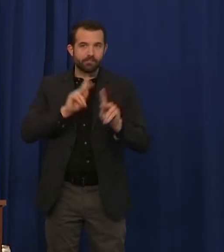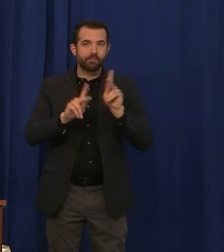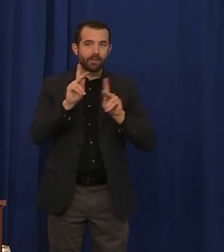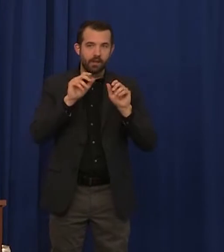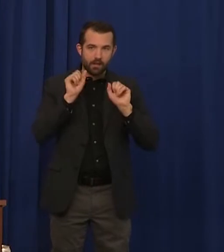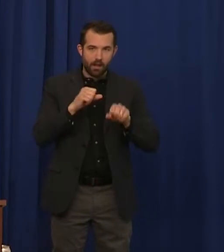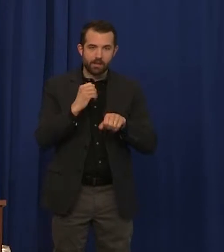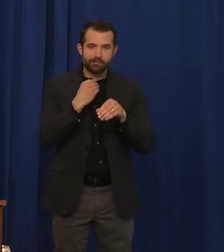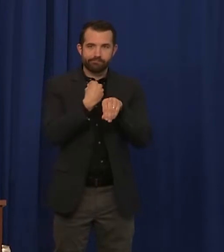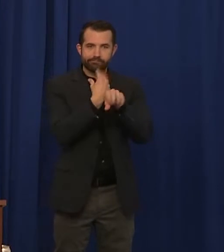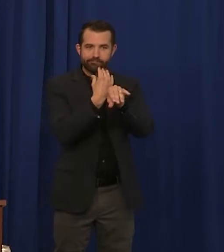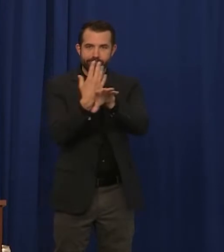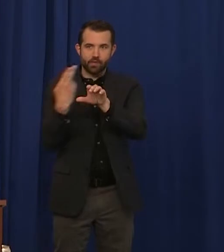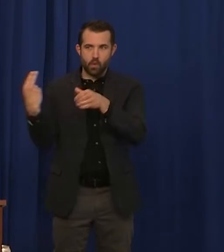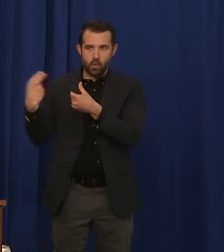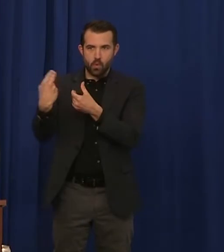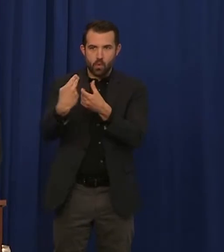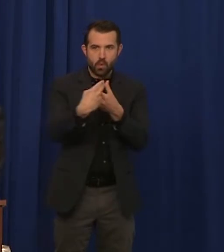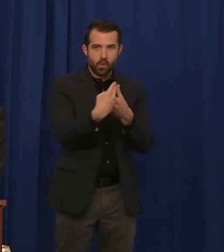and